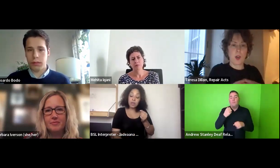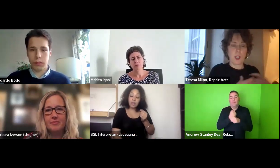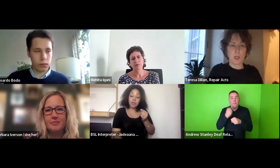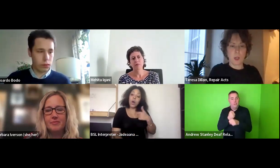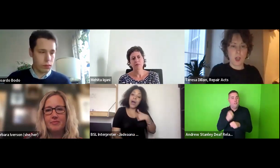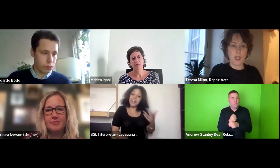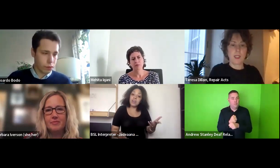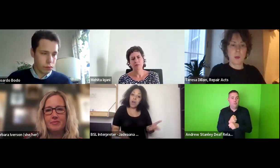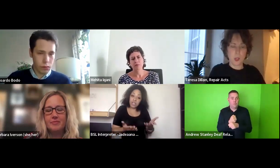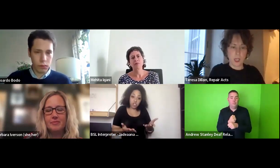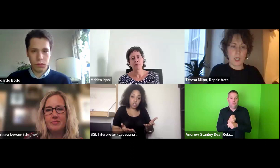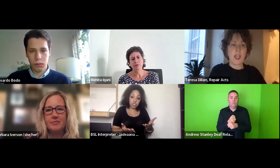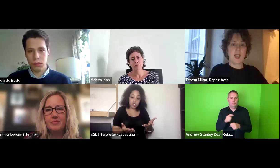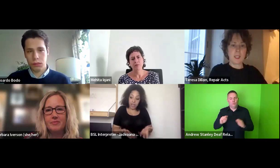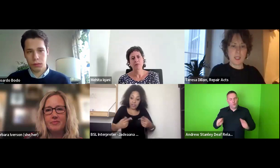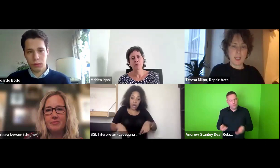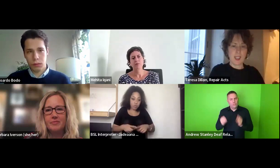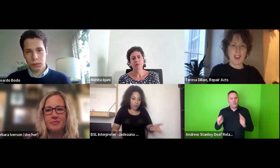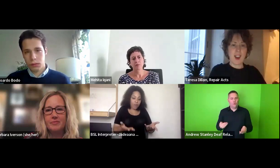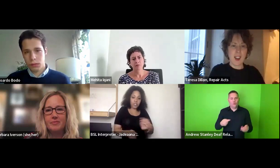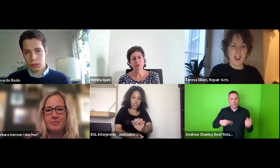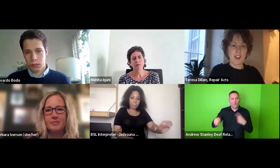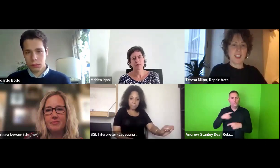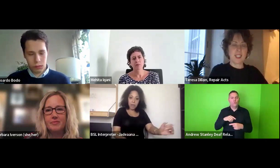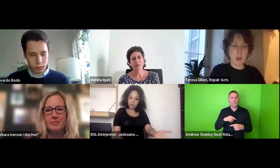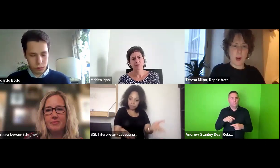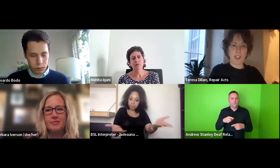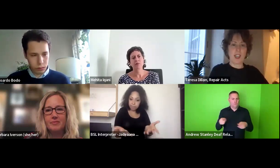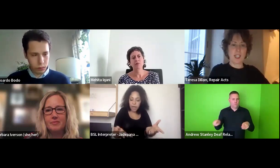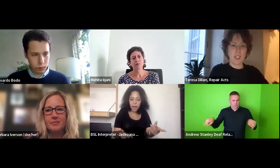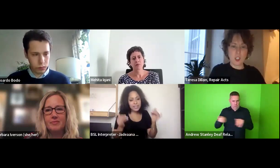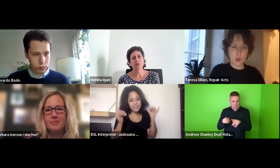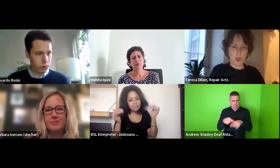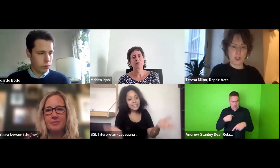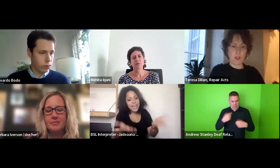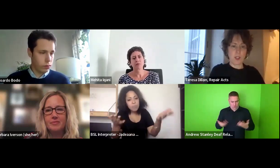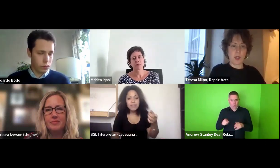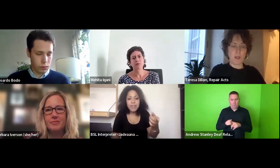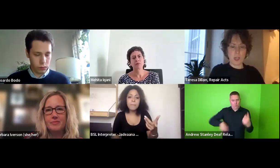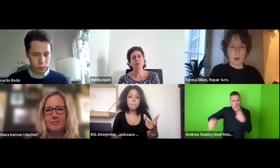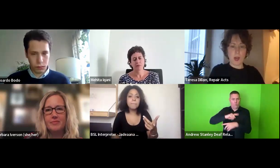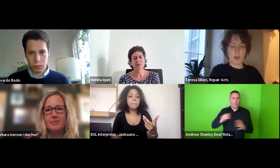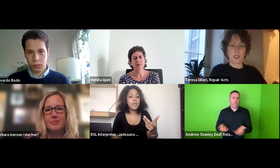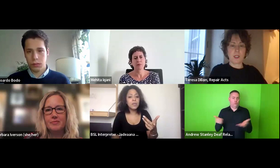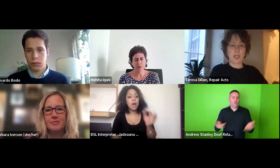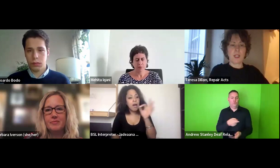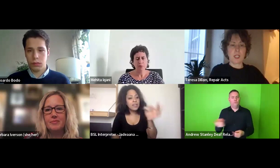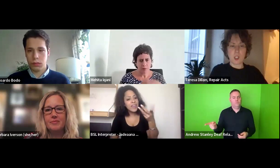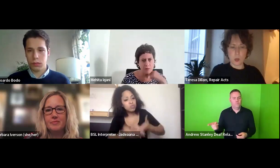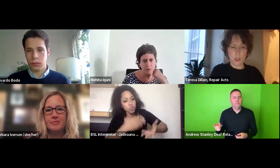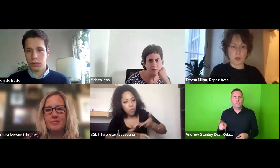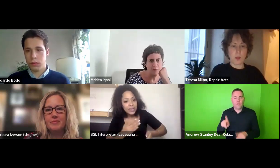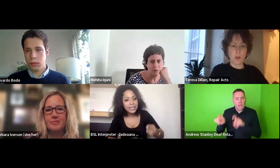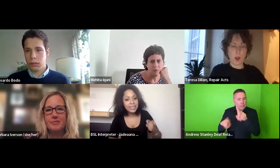have been encouraging with our colleagues in Brazil and in India. Highlight, celebrate, tell the stories of these everyday repair incidents,